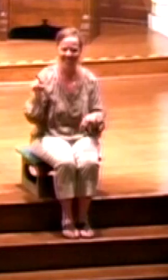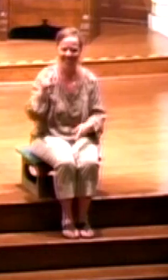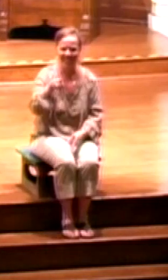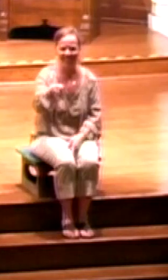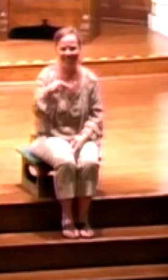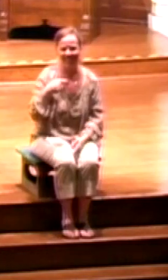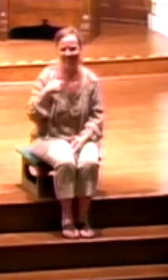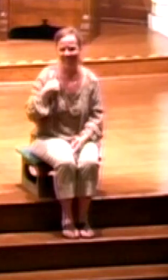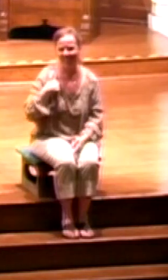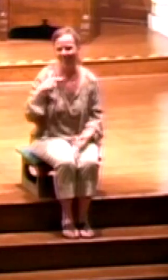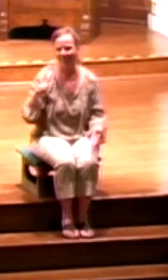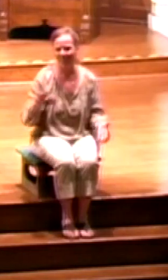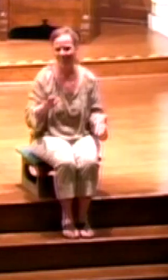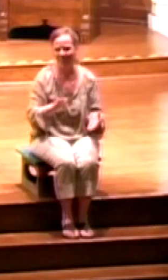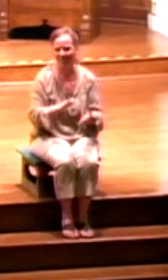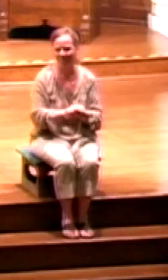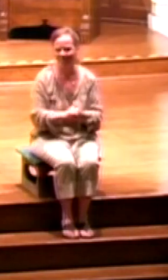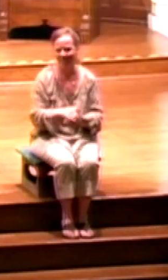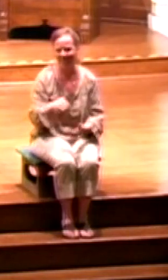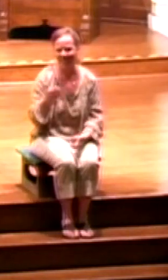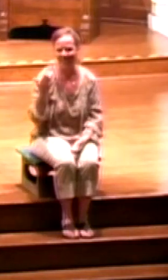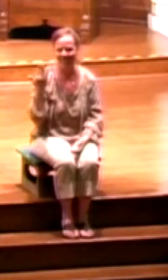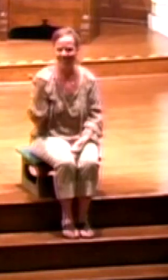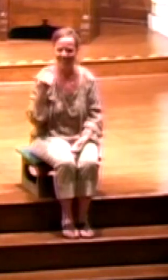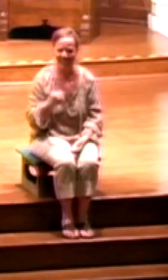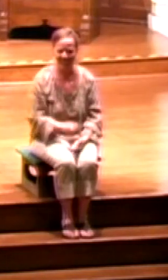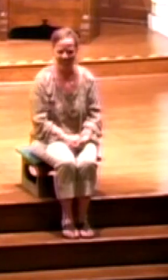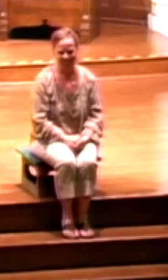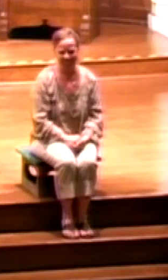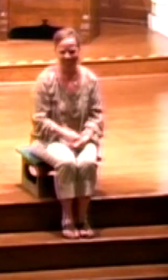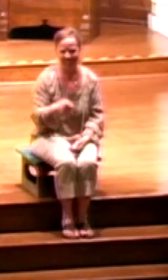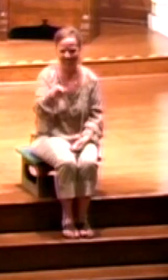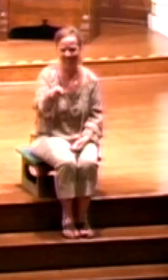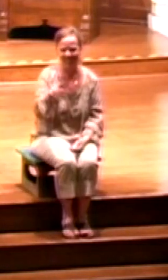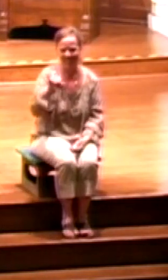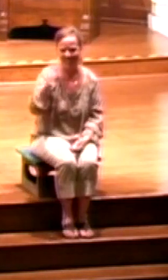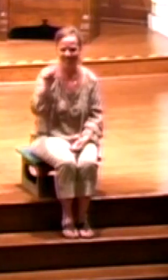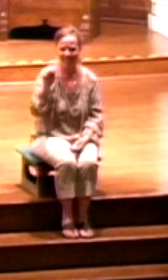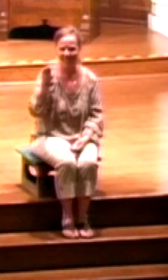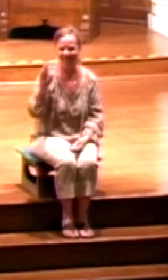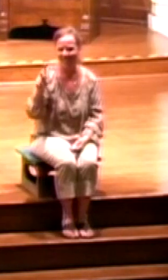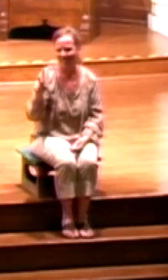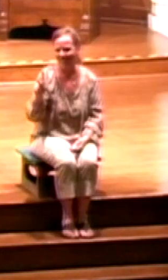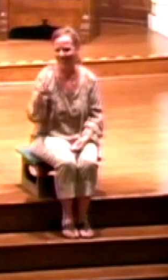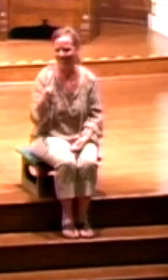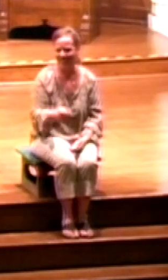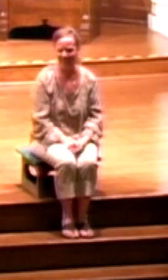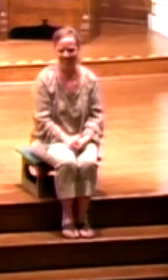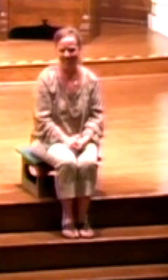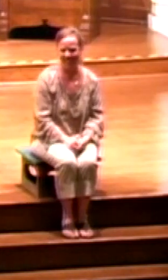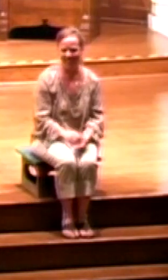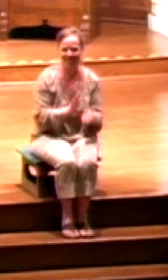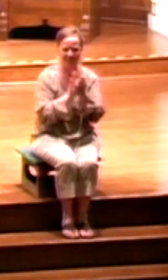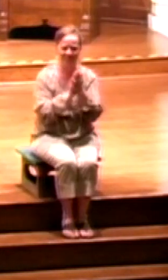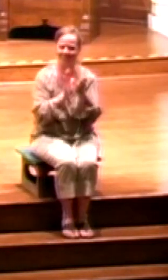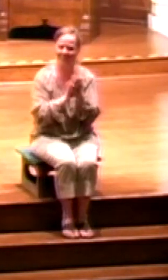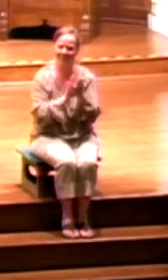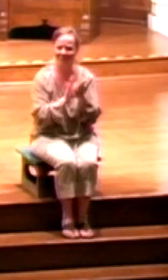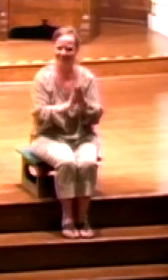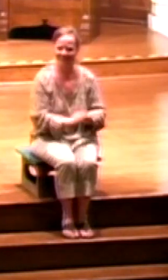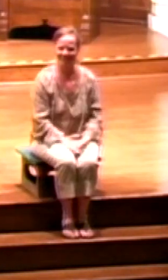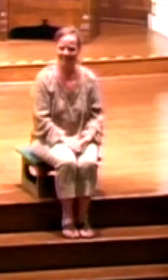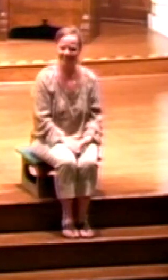were united in marriage yesterday before this altar. There's Jack. Yeah, I'm so excited. You're